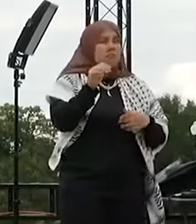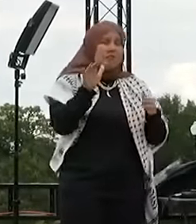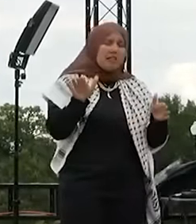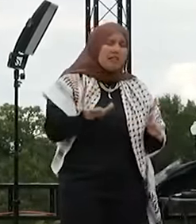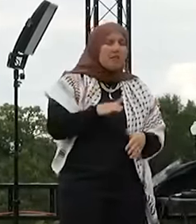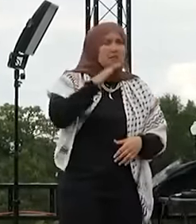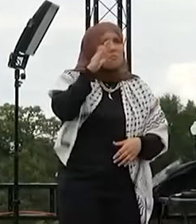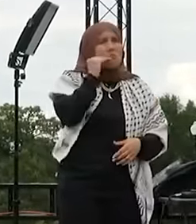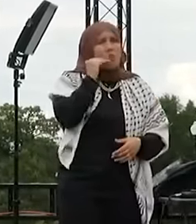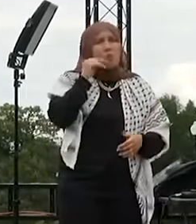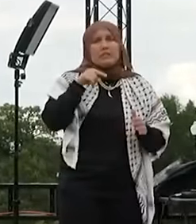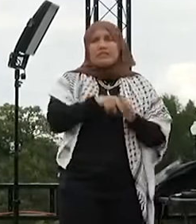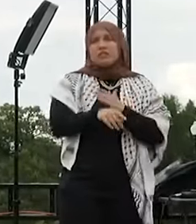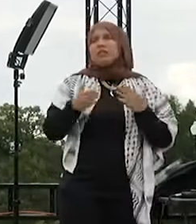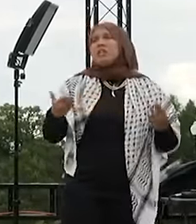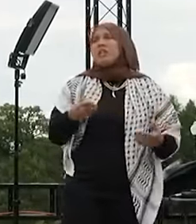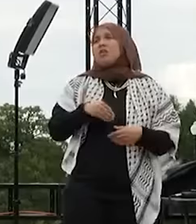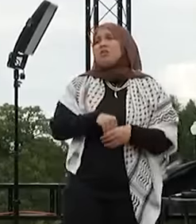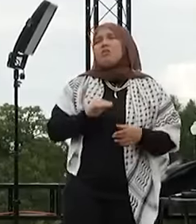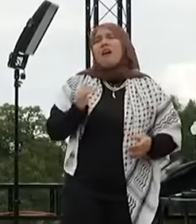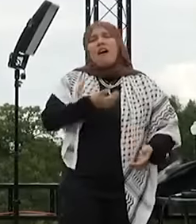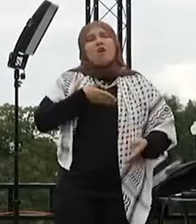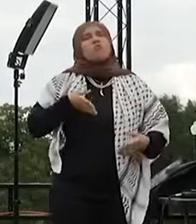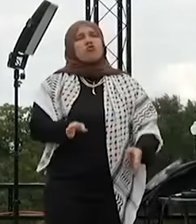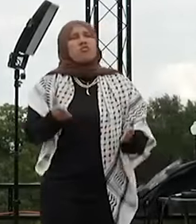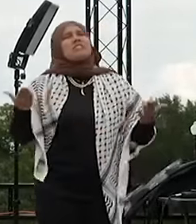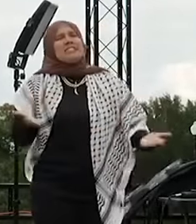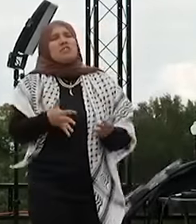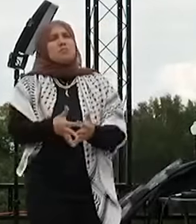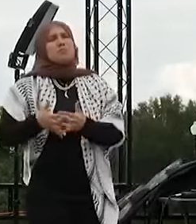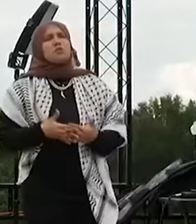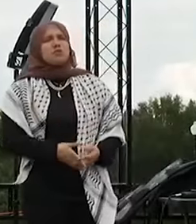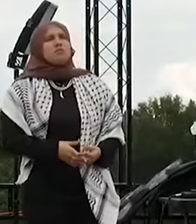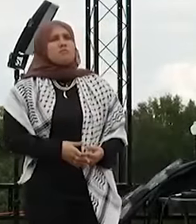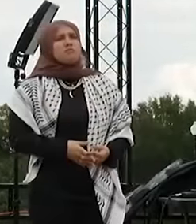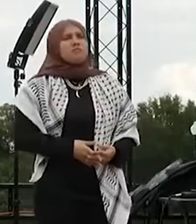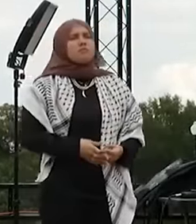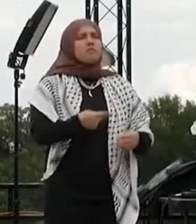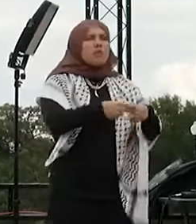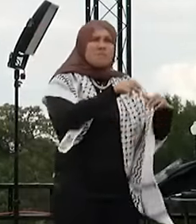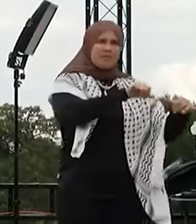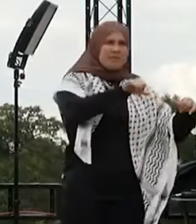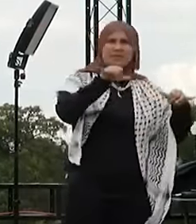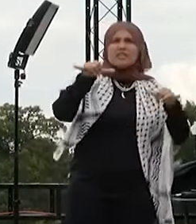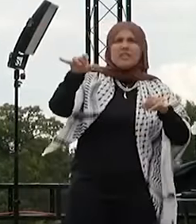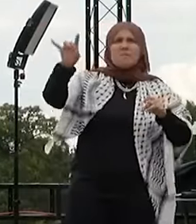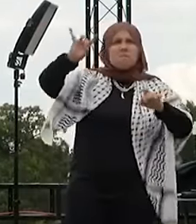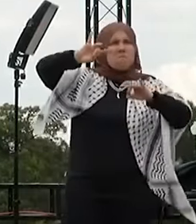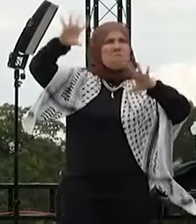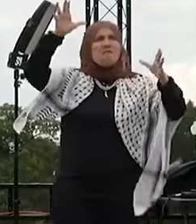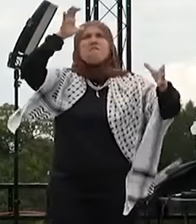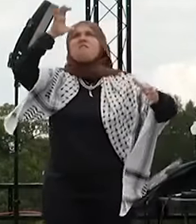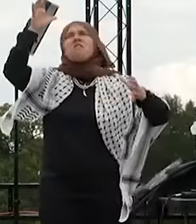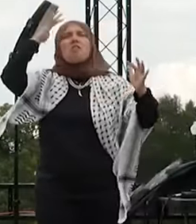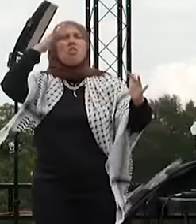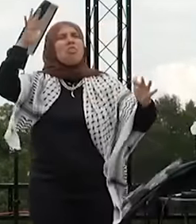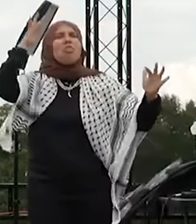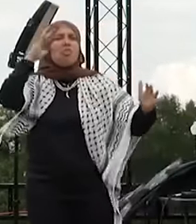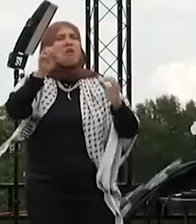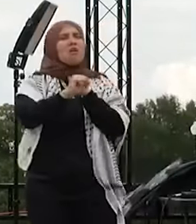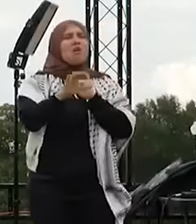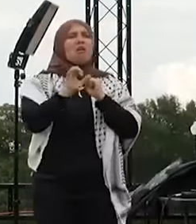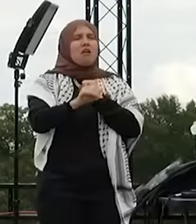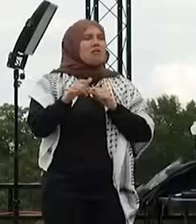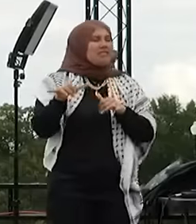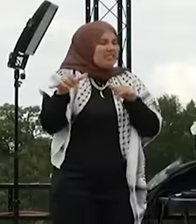was slaughtered here in our streets in the name of the same bigotry that has slaughtered thousands of our brothers and sisters in Palestine. And we